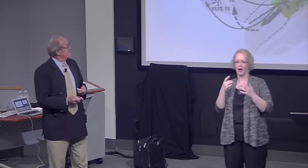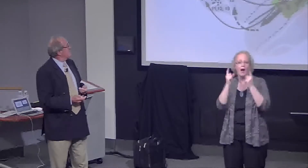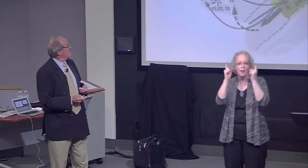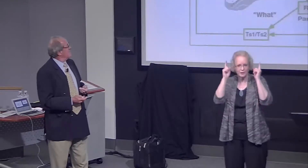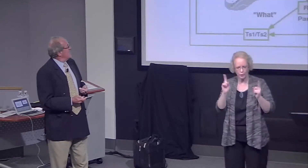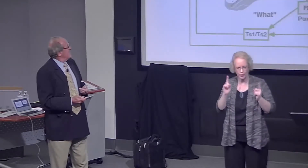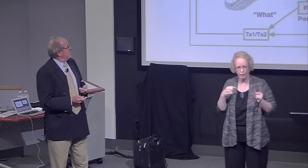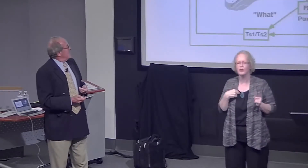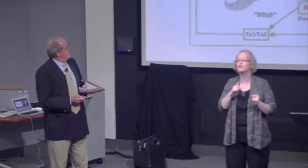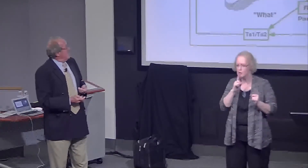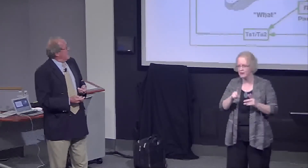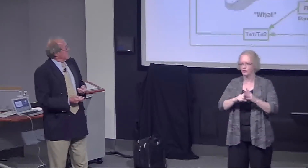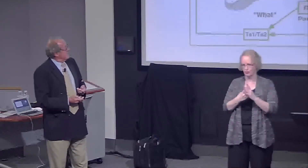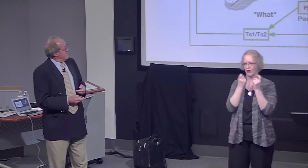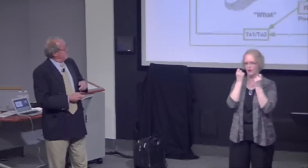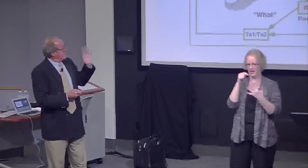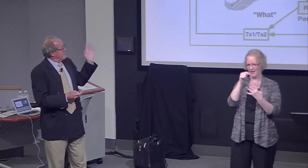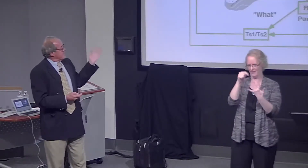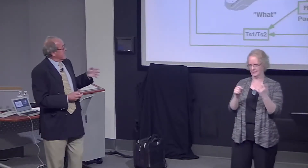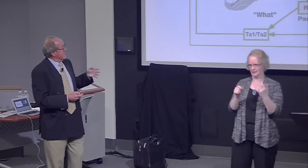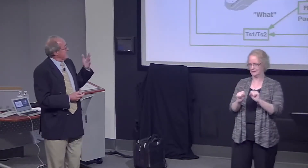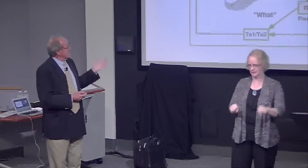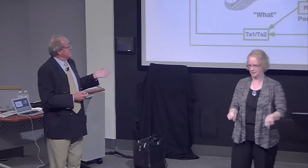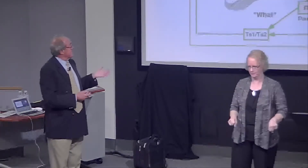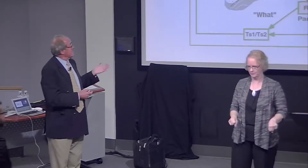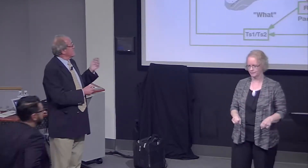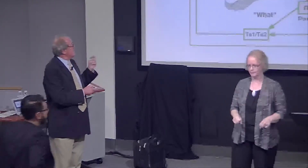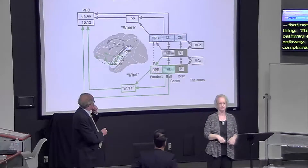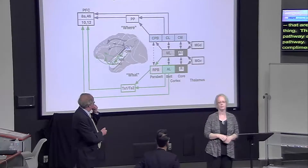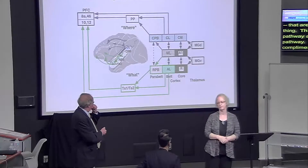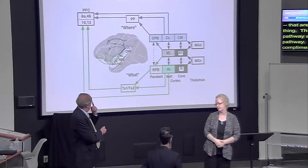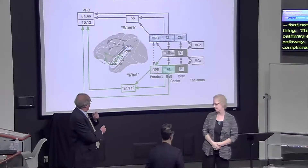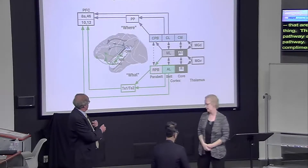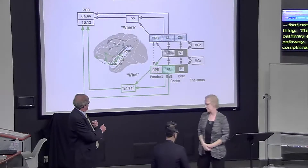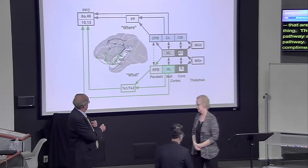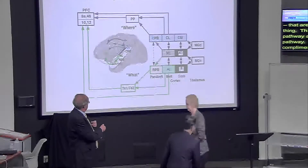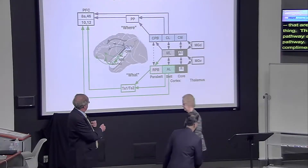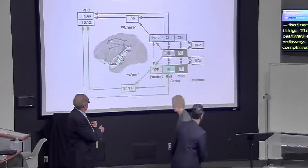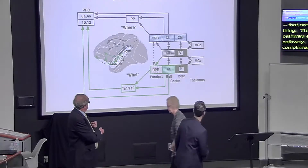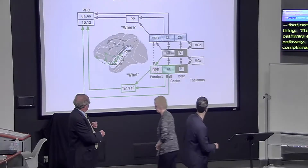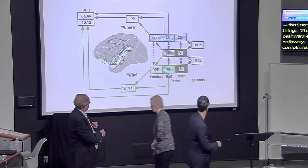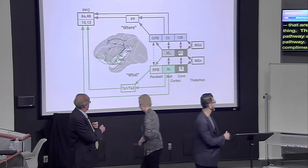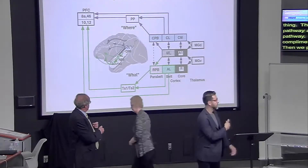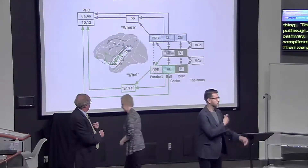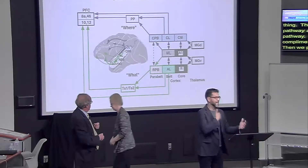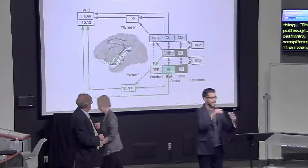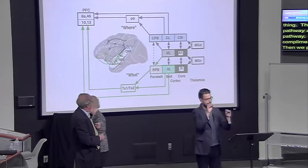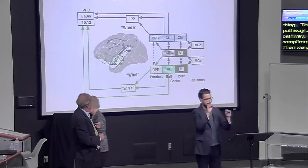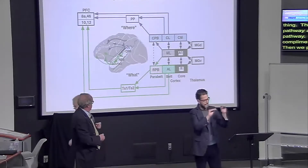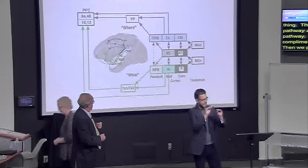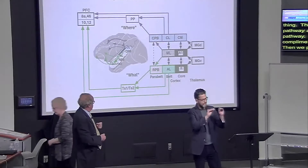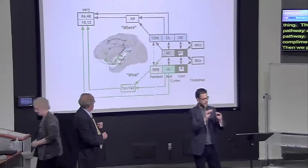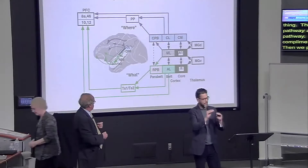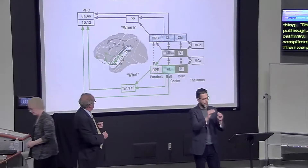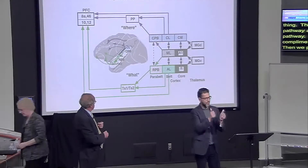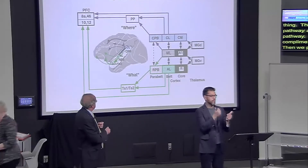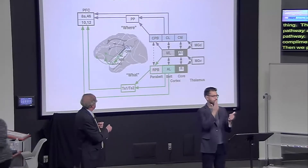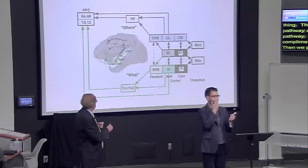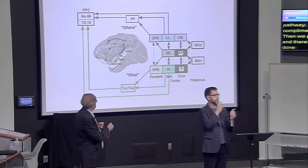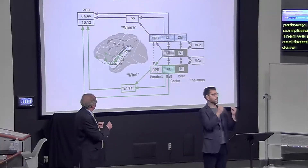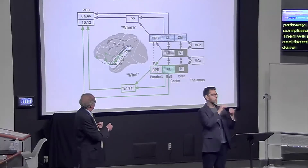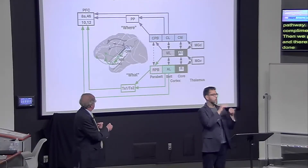systems. And then we put things together, and there was more mapping to be done in the various